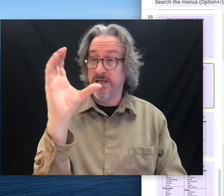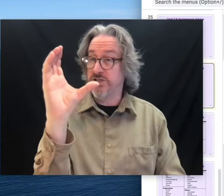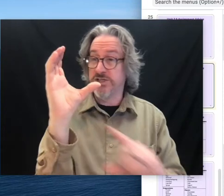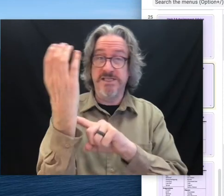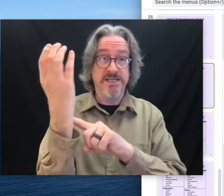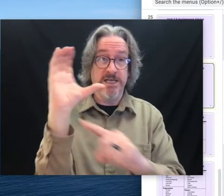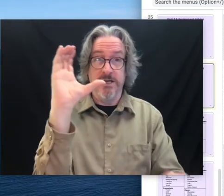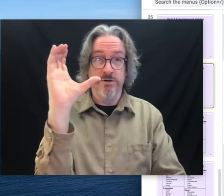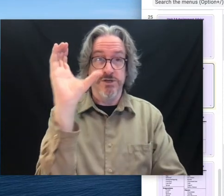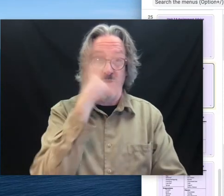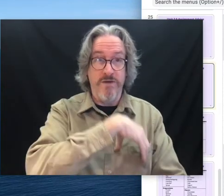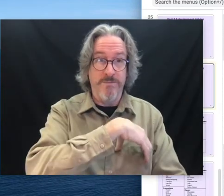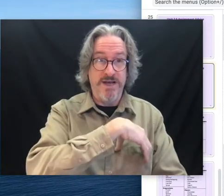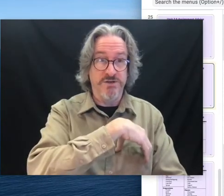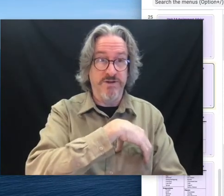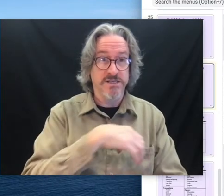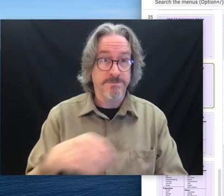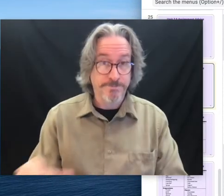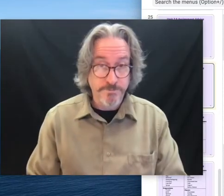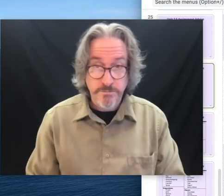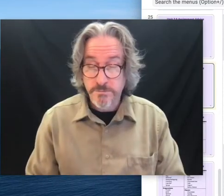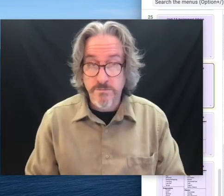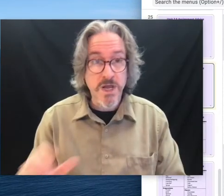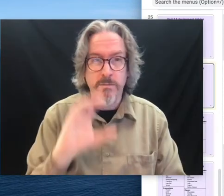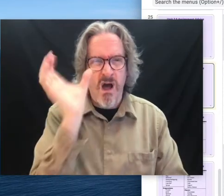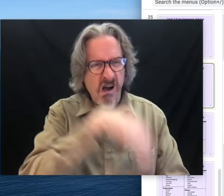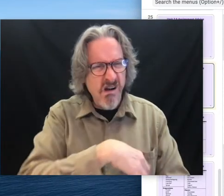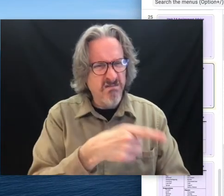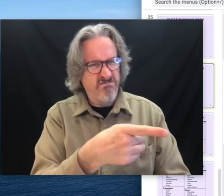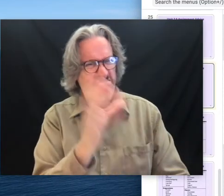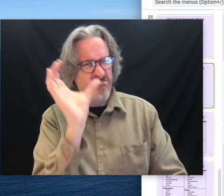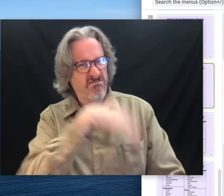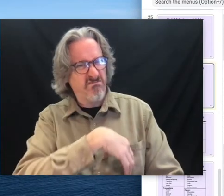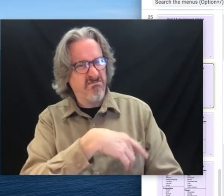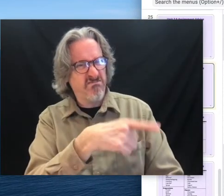And it's just a C, and you just wave it past your face.